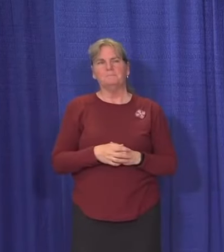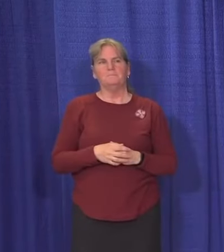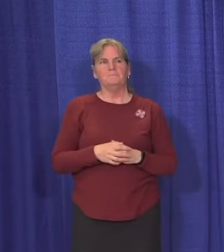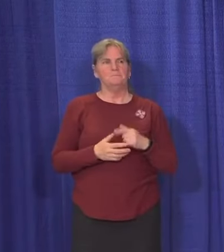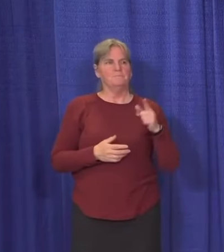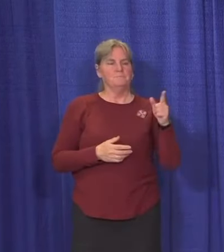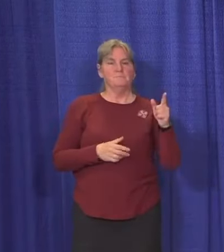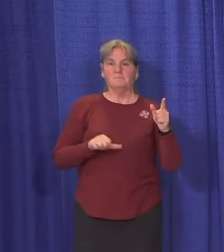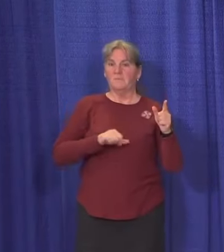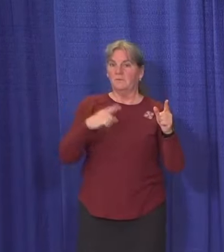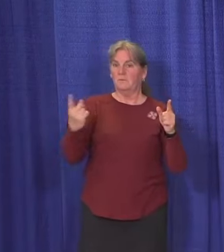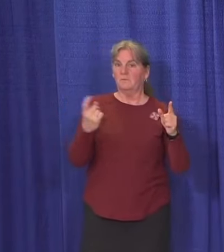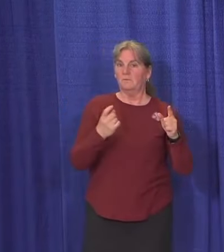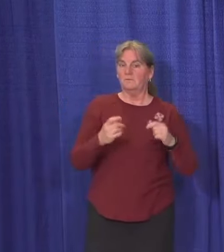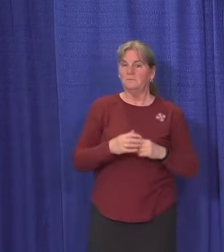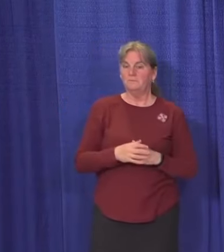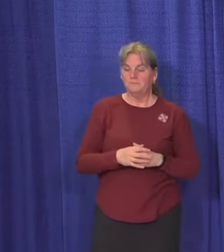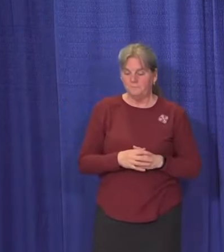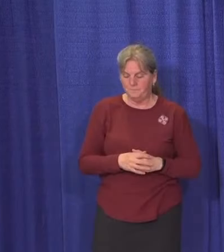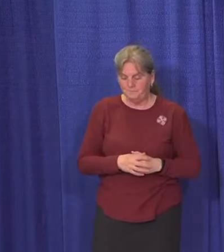Do you have a second question, Luke?